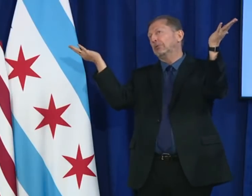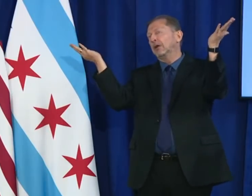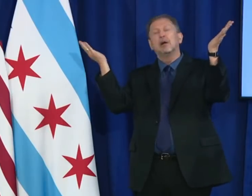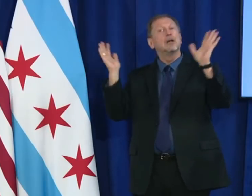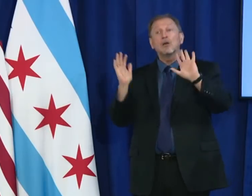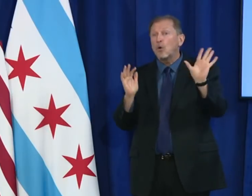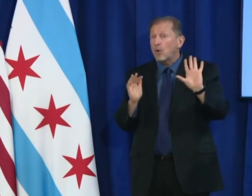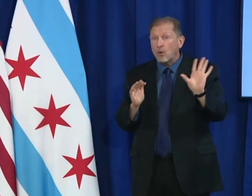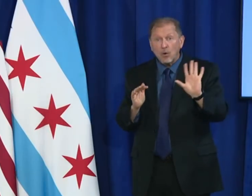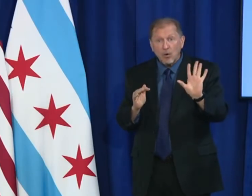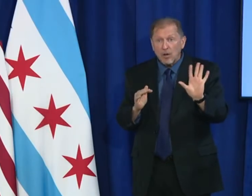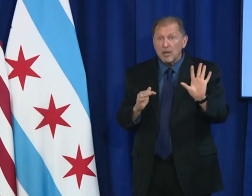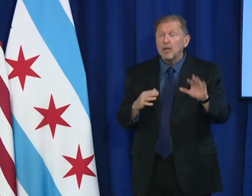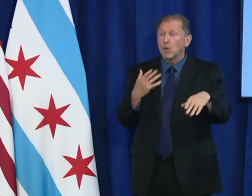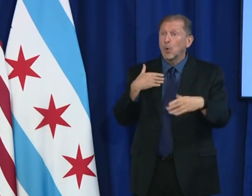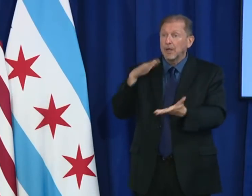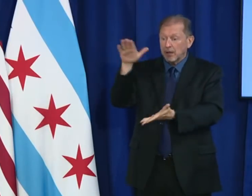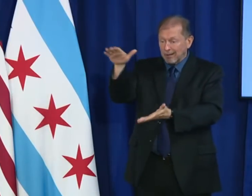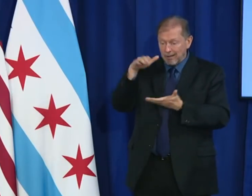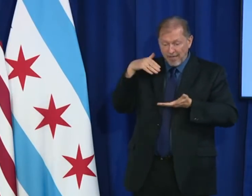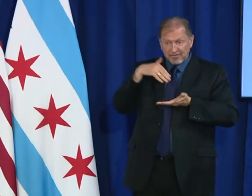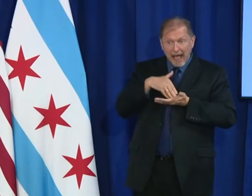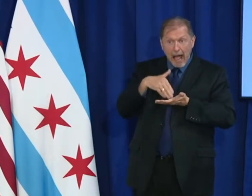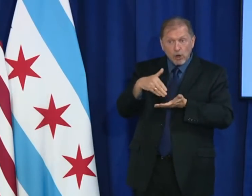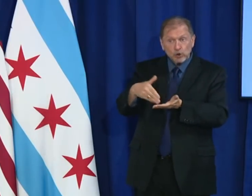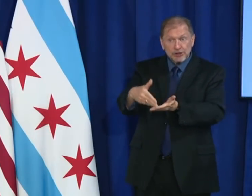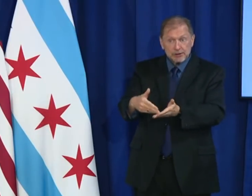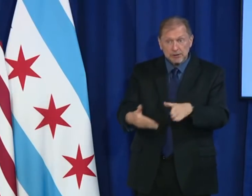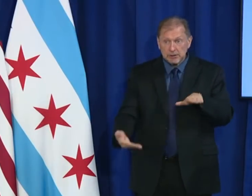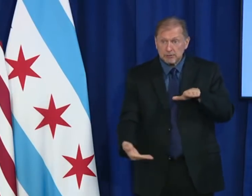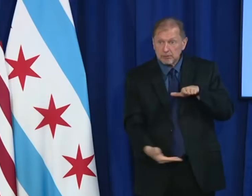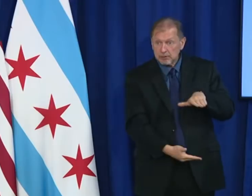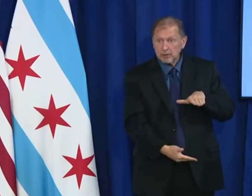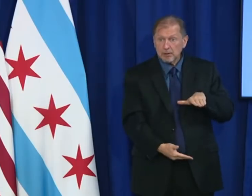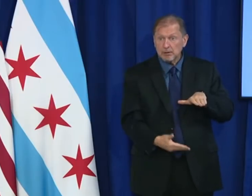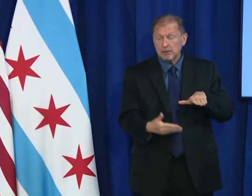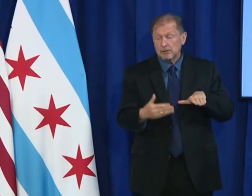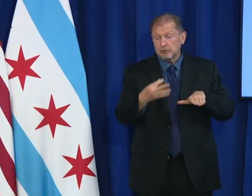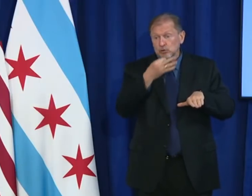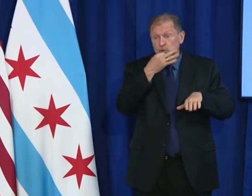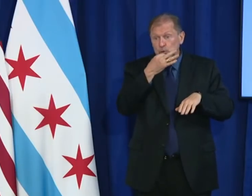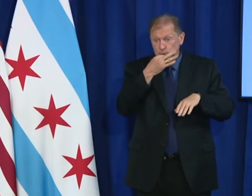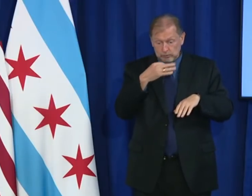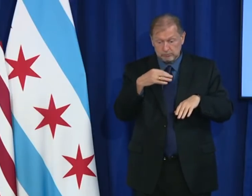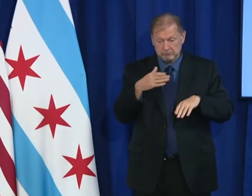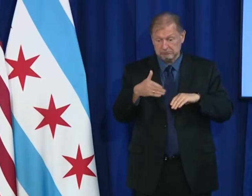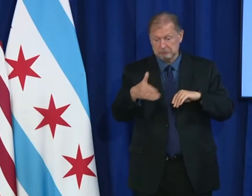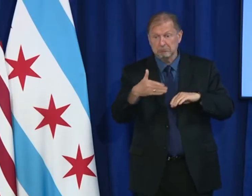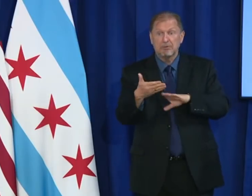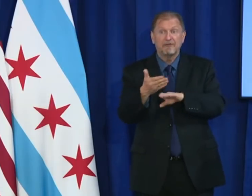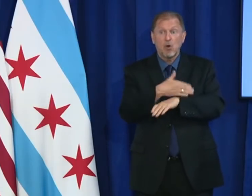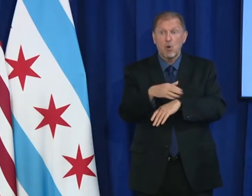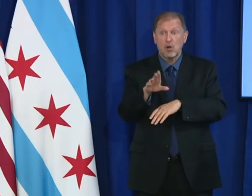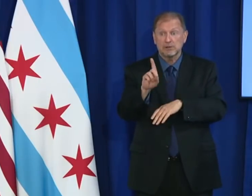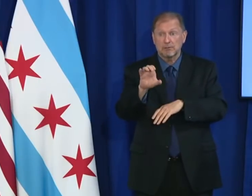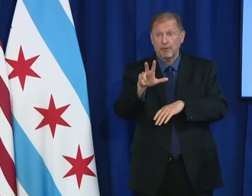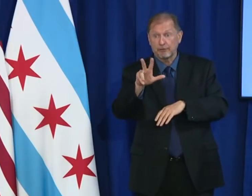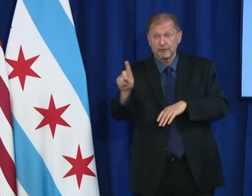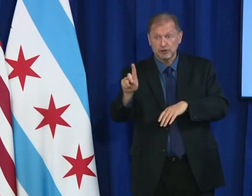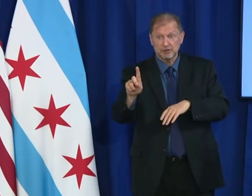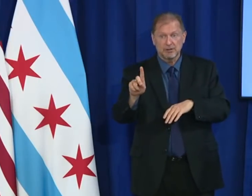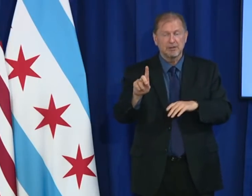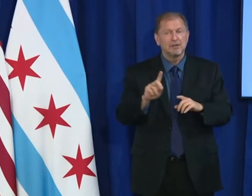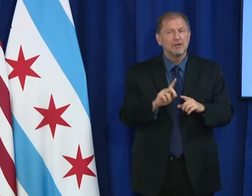receiving potentially tens of thousands of doses even before the end of the year, which is a little sooner than I thought this might happen, it is going to